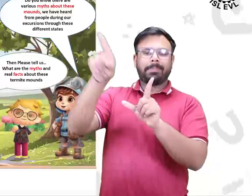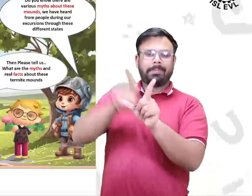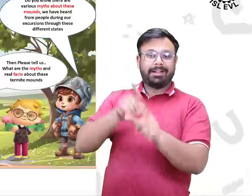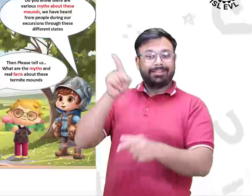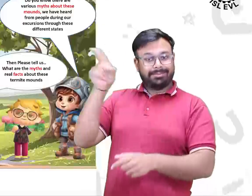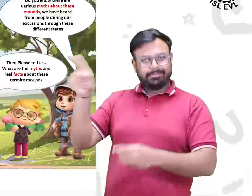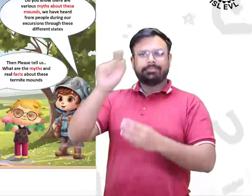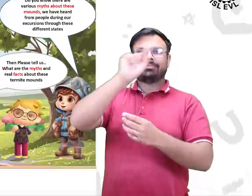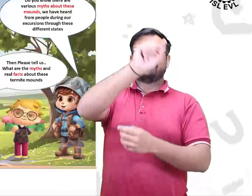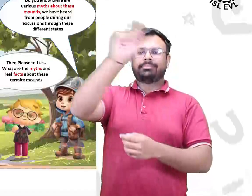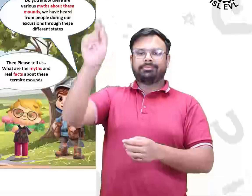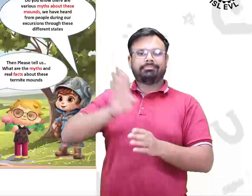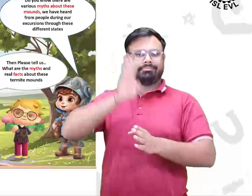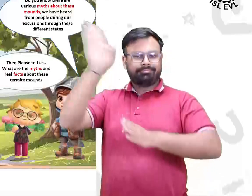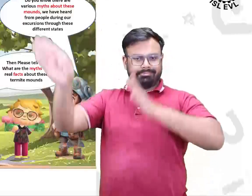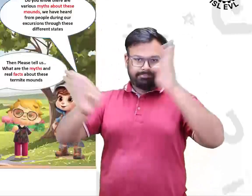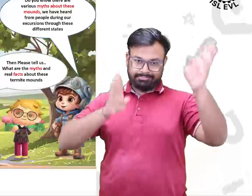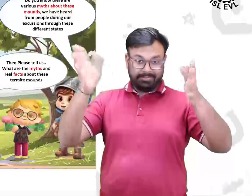Hyderabad district.